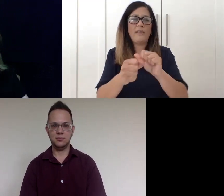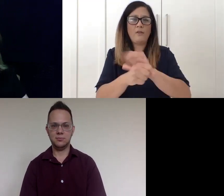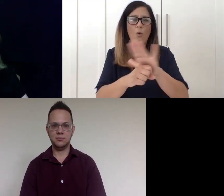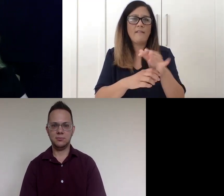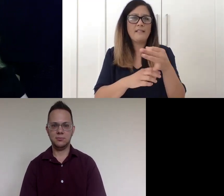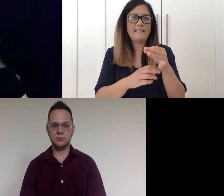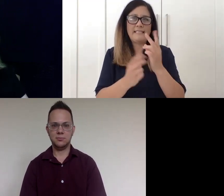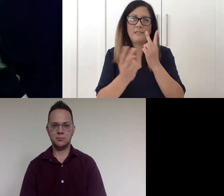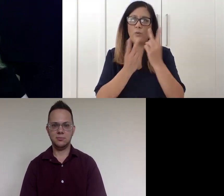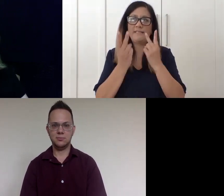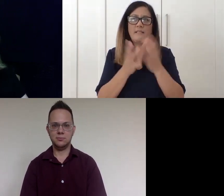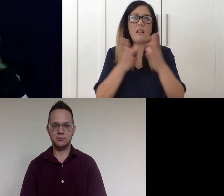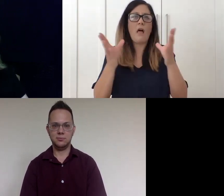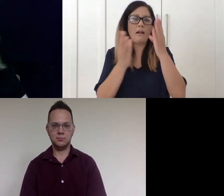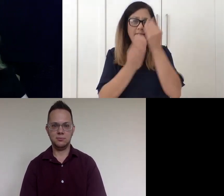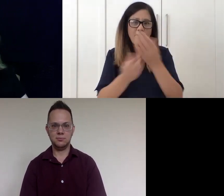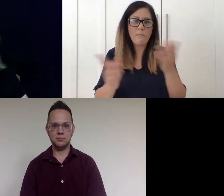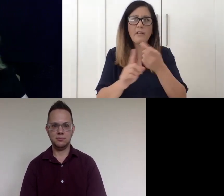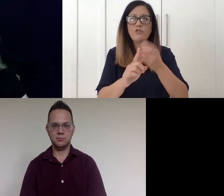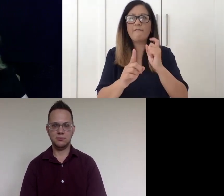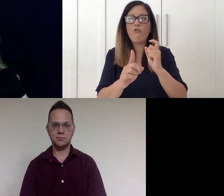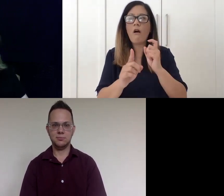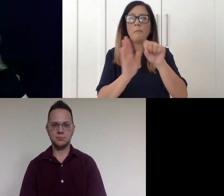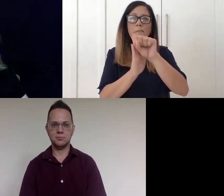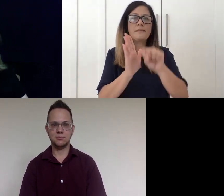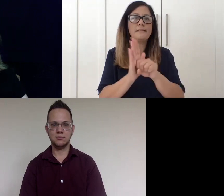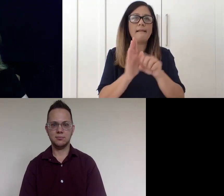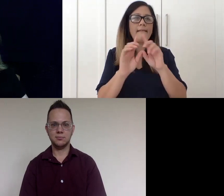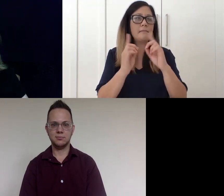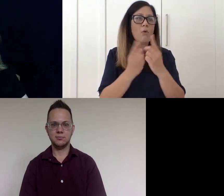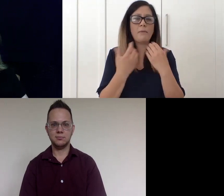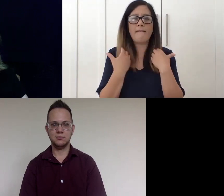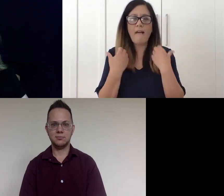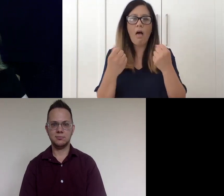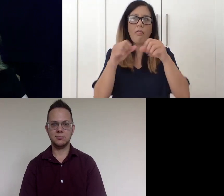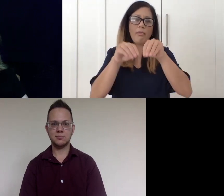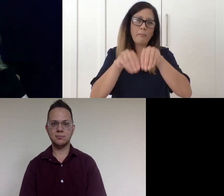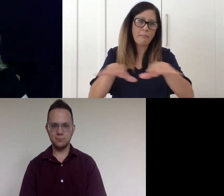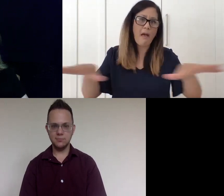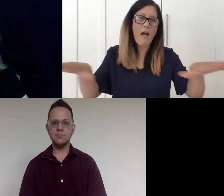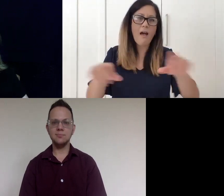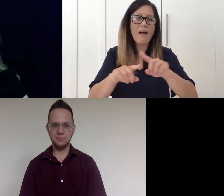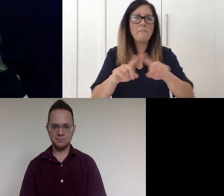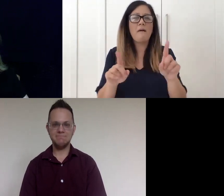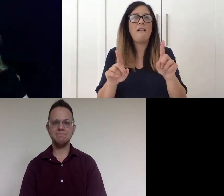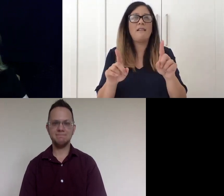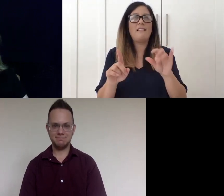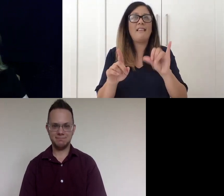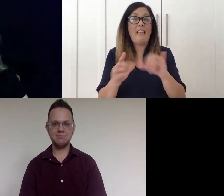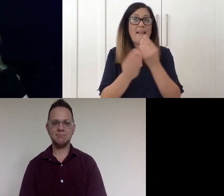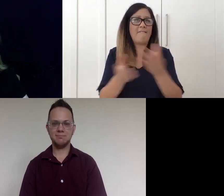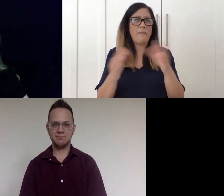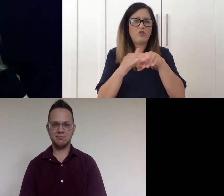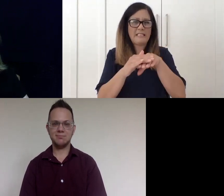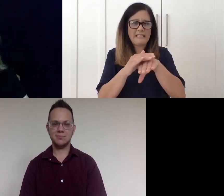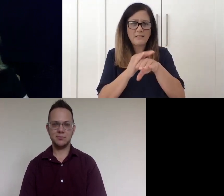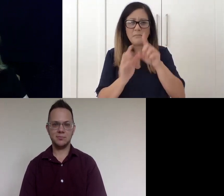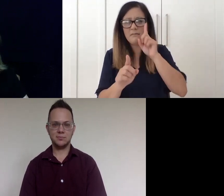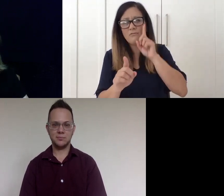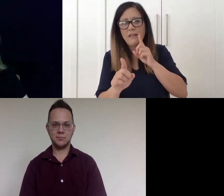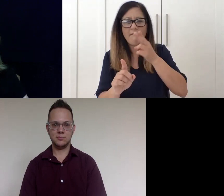Right, that's an important point with COVID-19. We're seeing a lot of information from the state departments of health, but